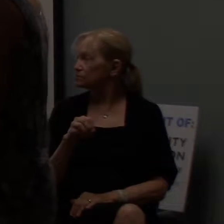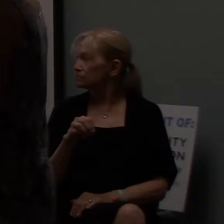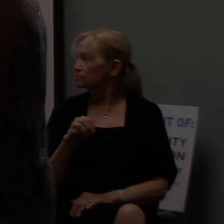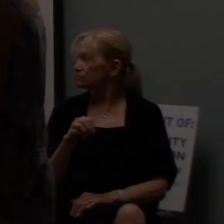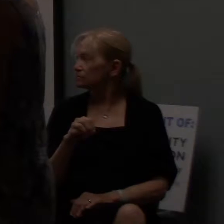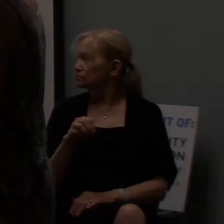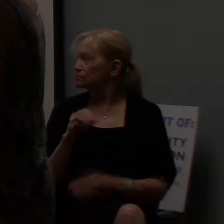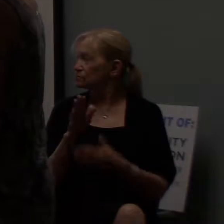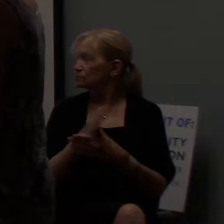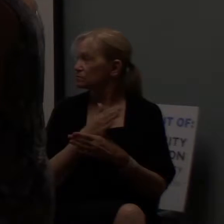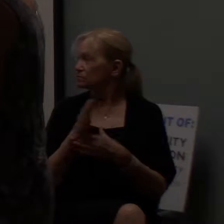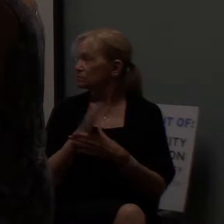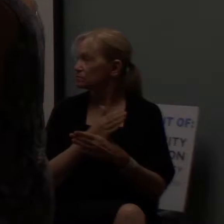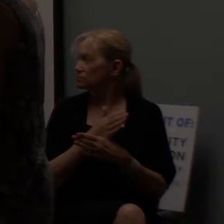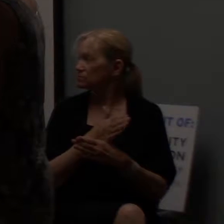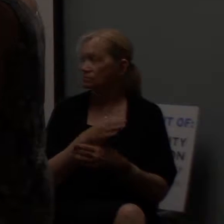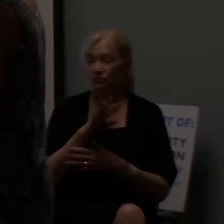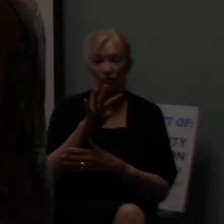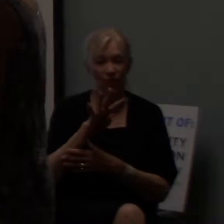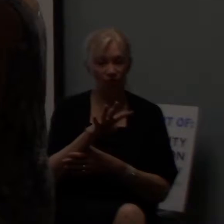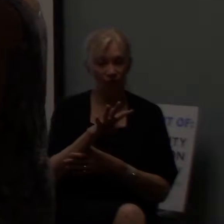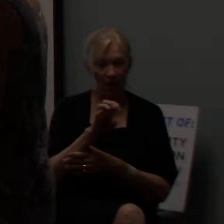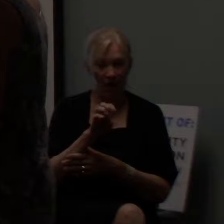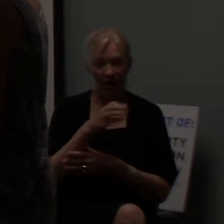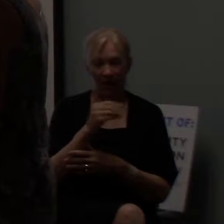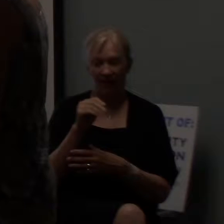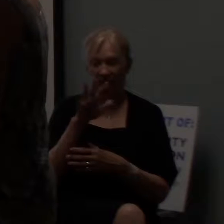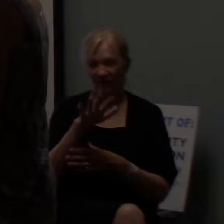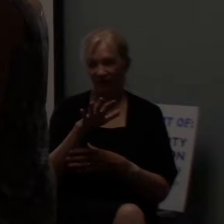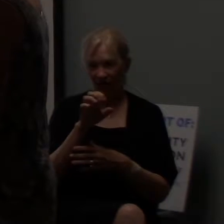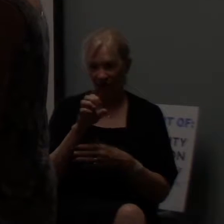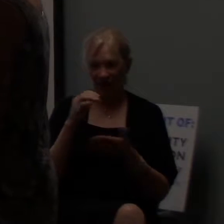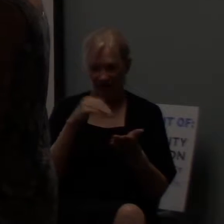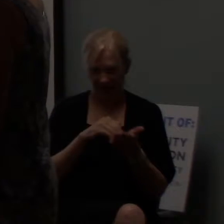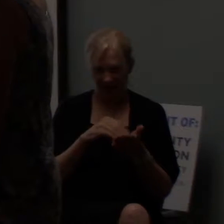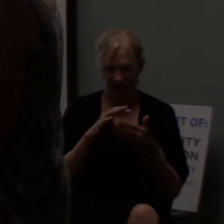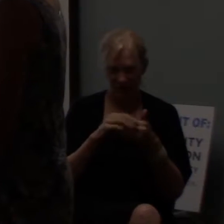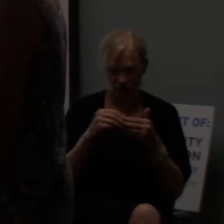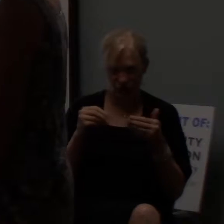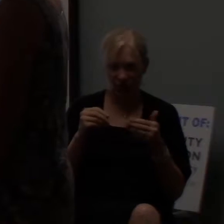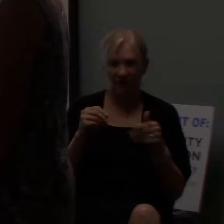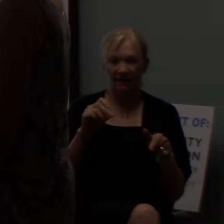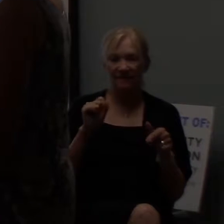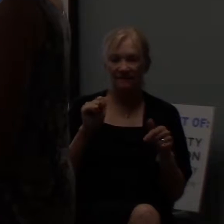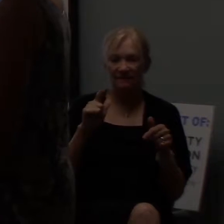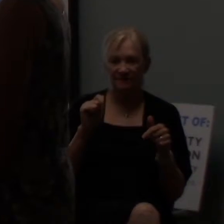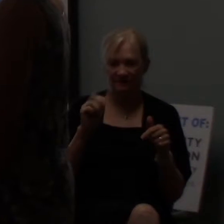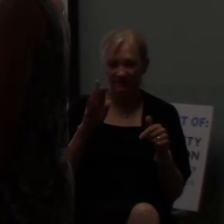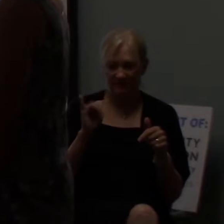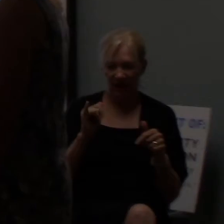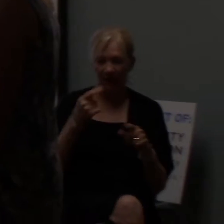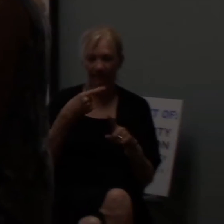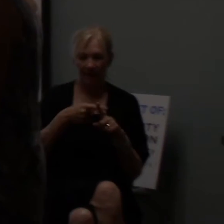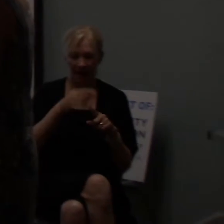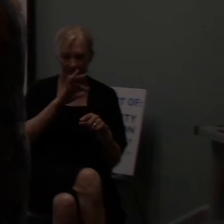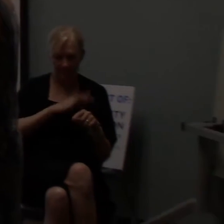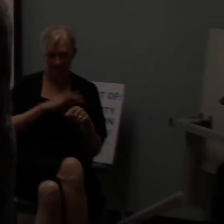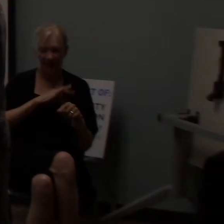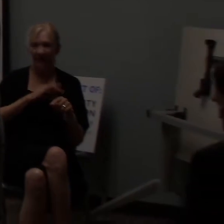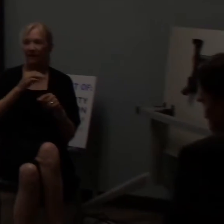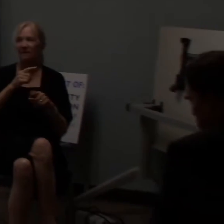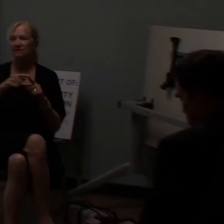be between $400,000 and $500,000. Yes, and that's salary plus benefit, plus a little bit